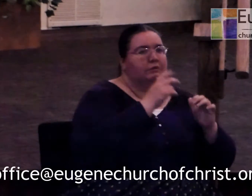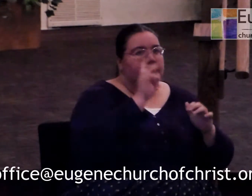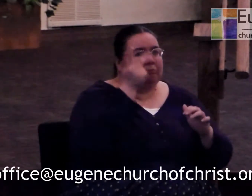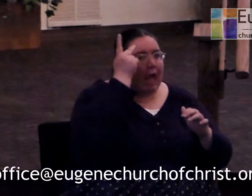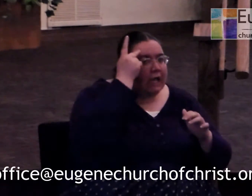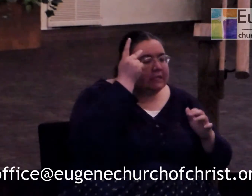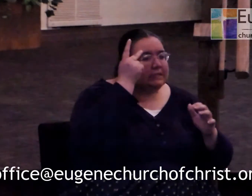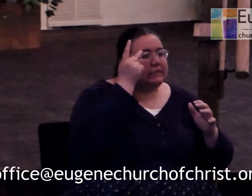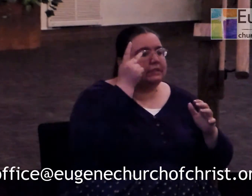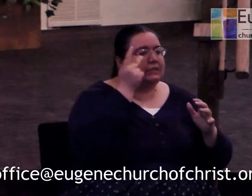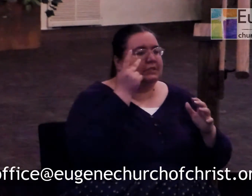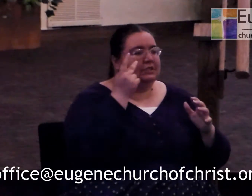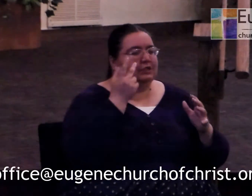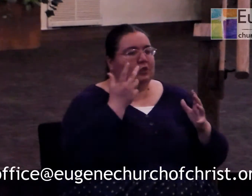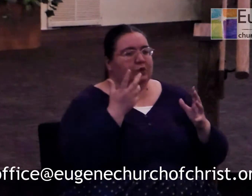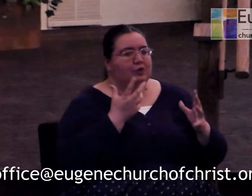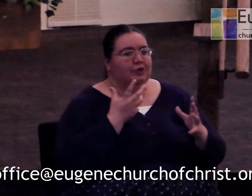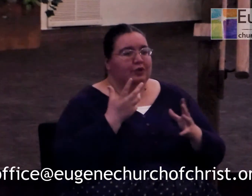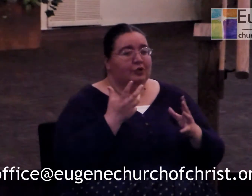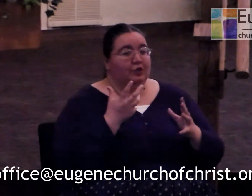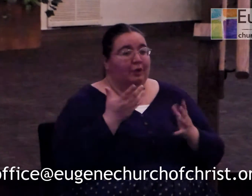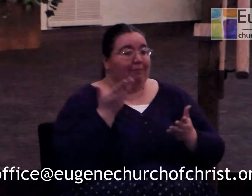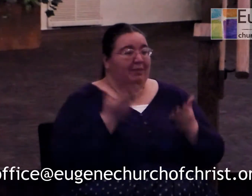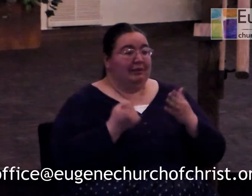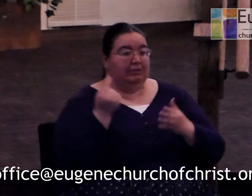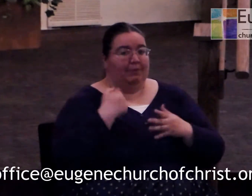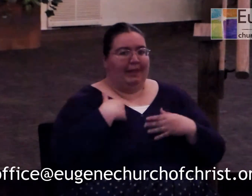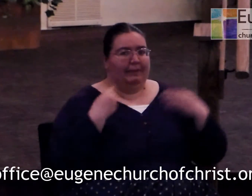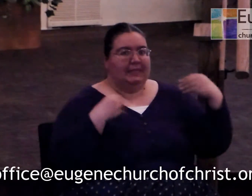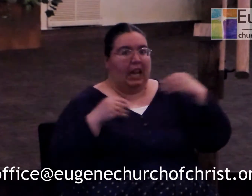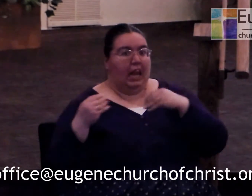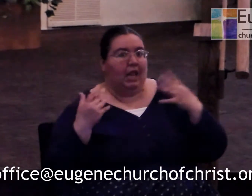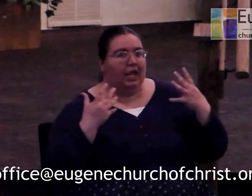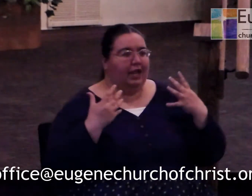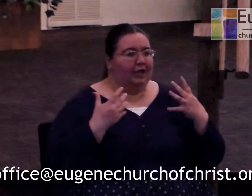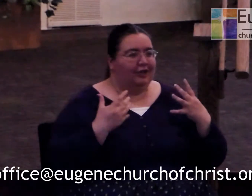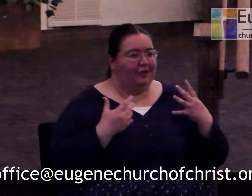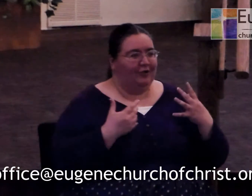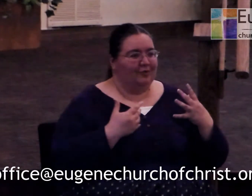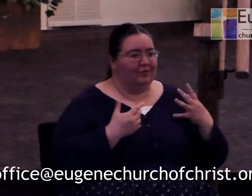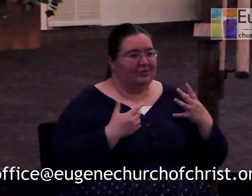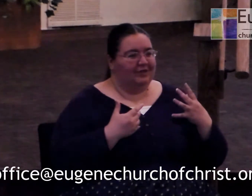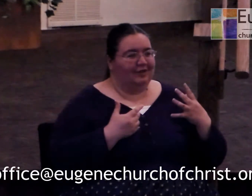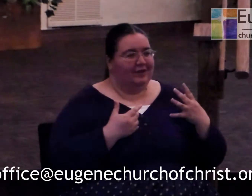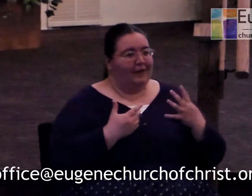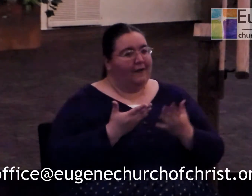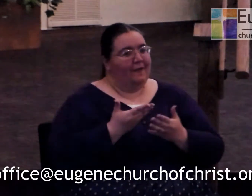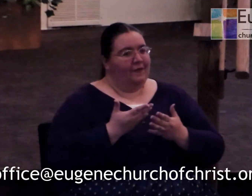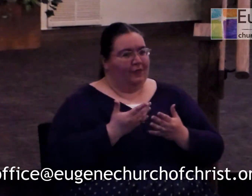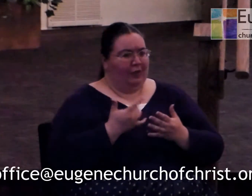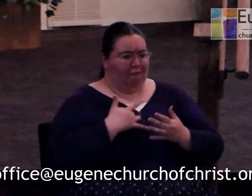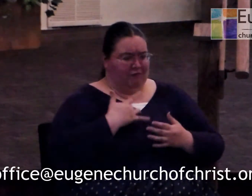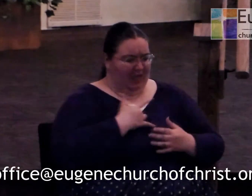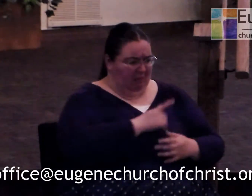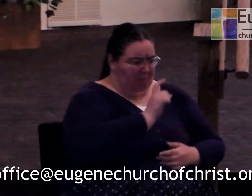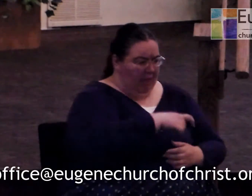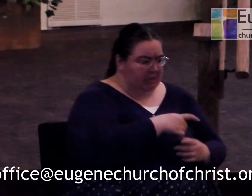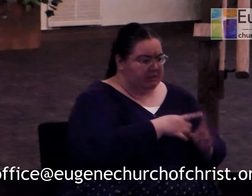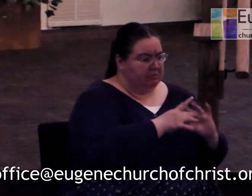lots of things that we tend to not be able to help speaking about. This should be right up at the top of the list. We cannot help but tell this